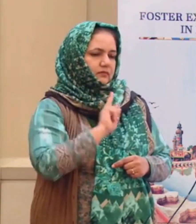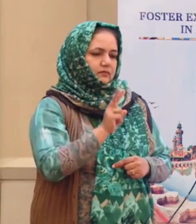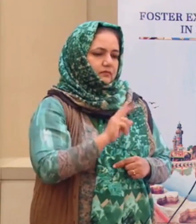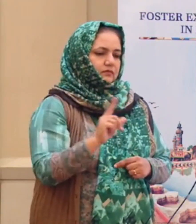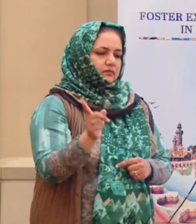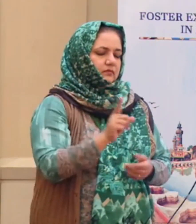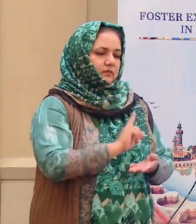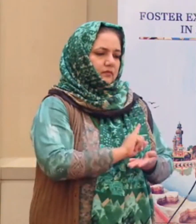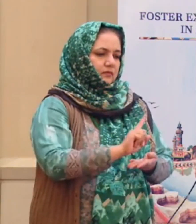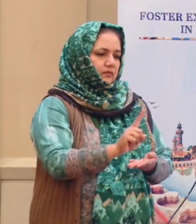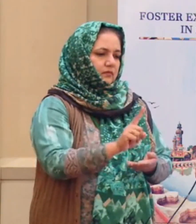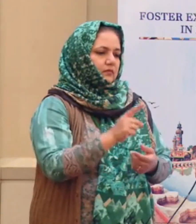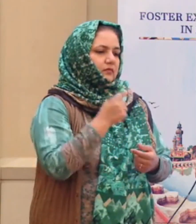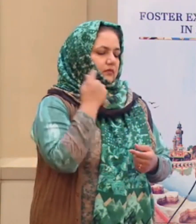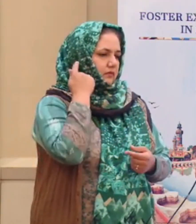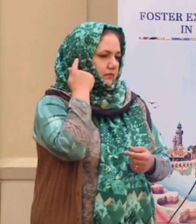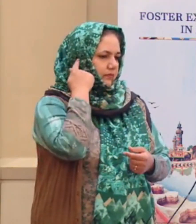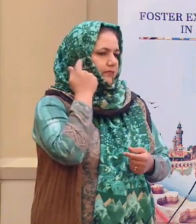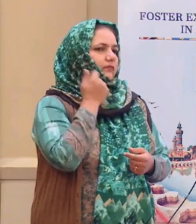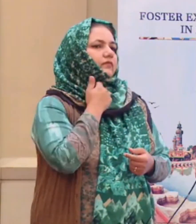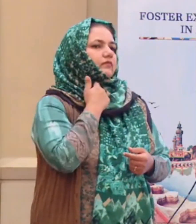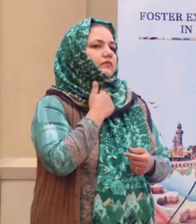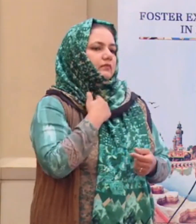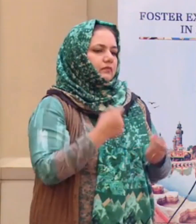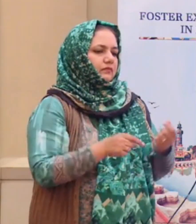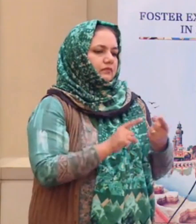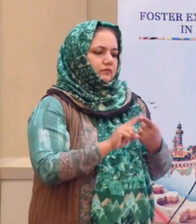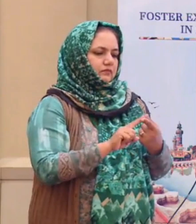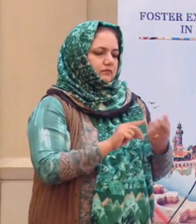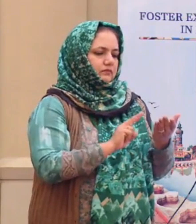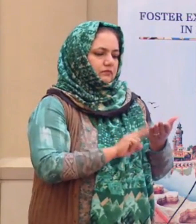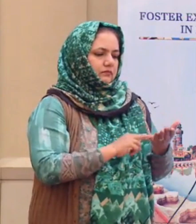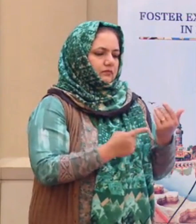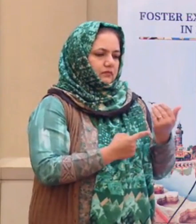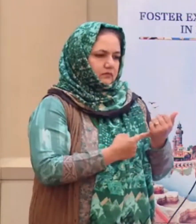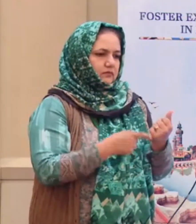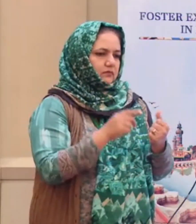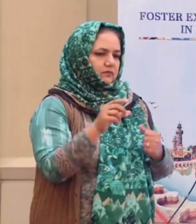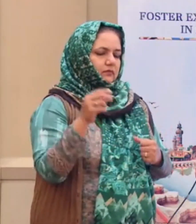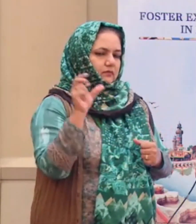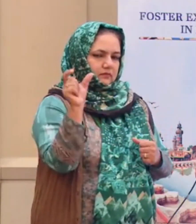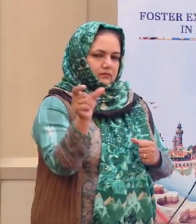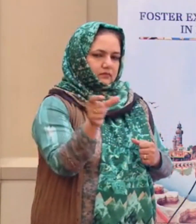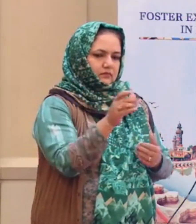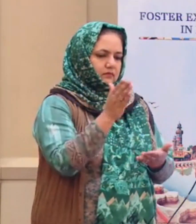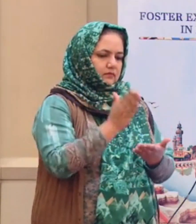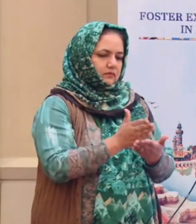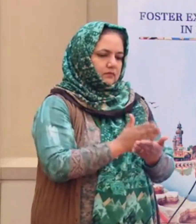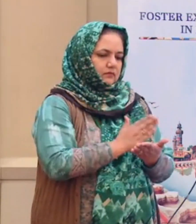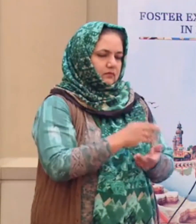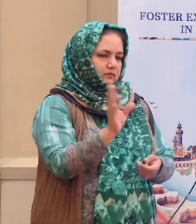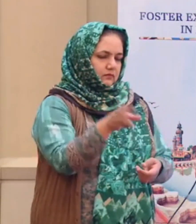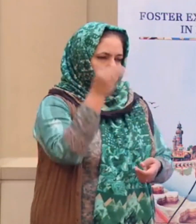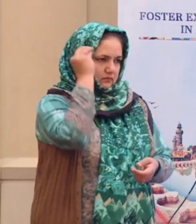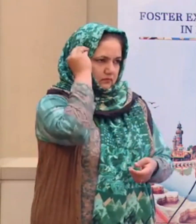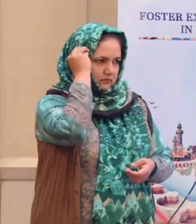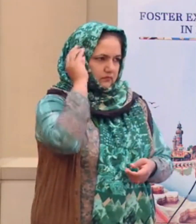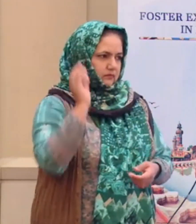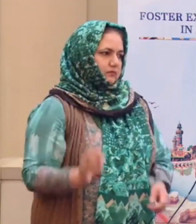you start to do this in every clinic. This is the voice handicap index. I'm sure all of you are very familiar with this.